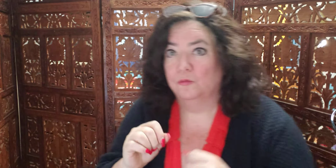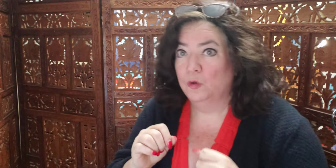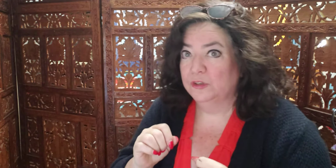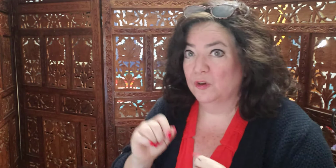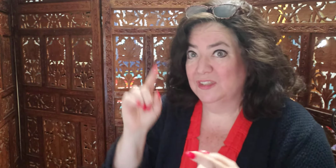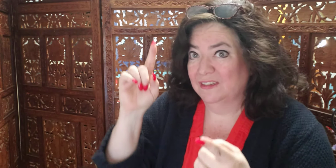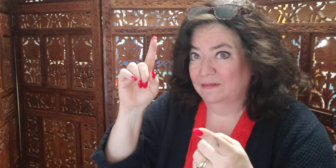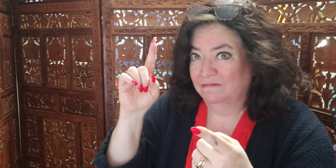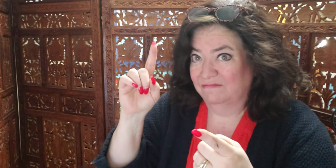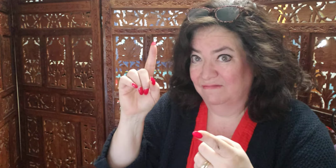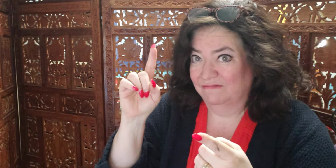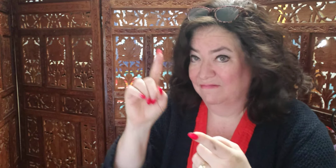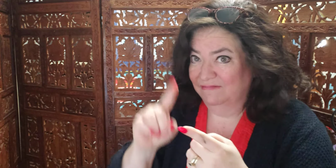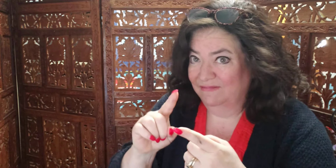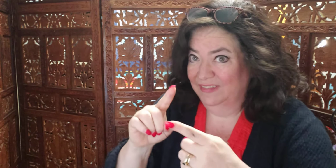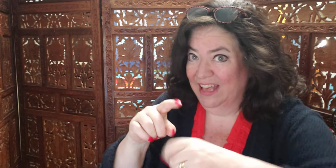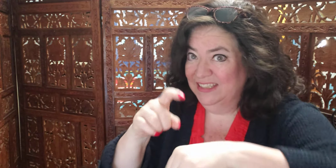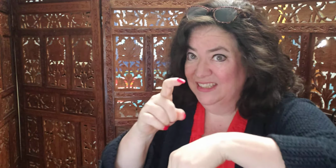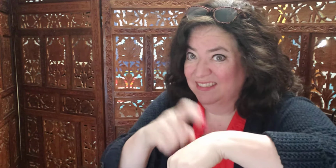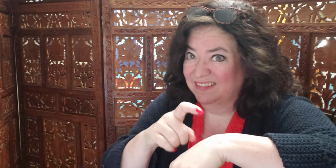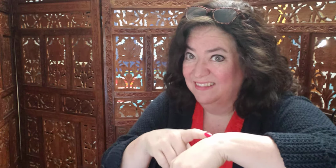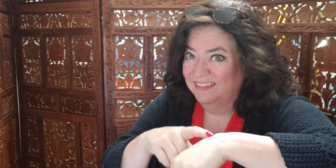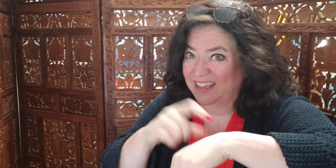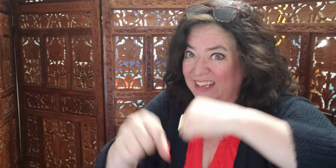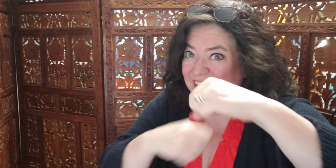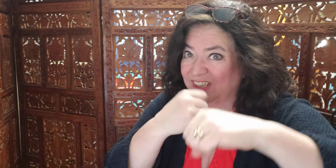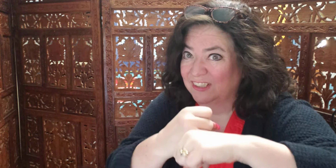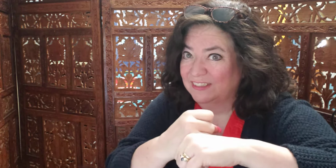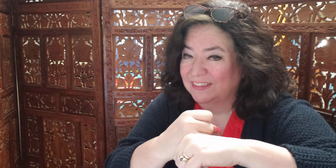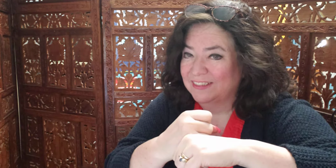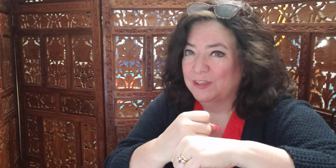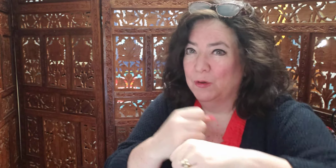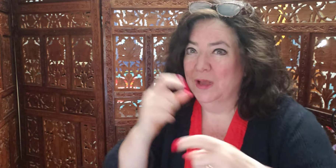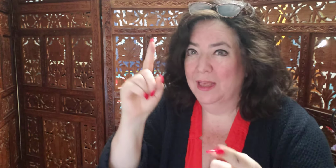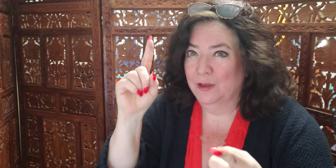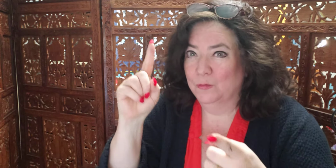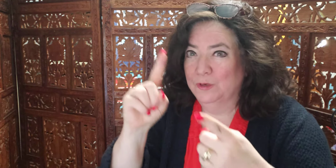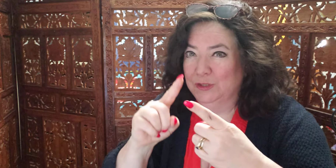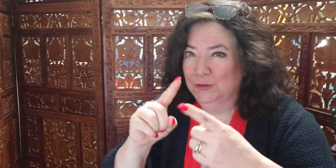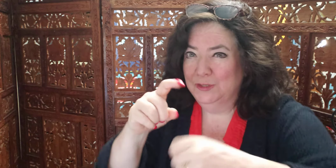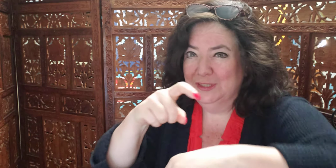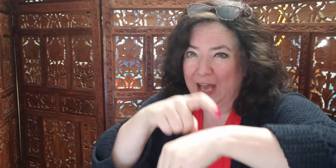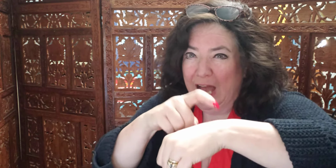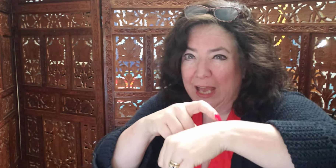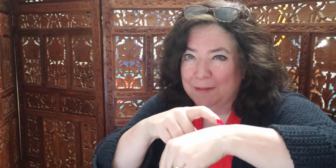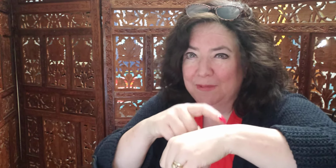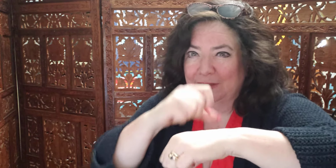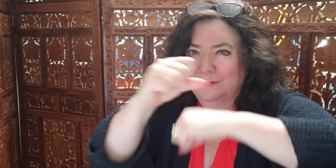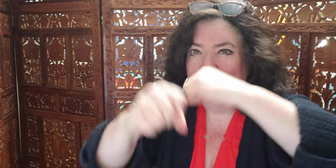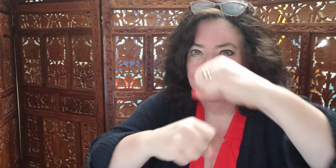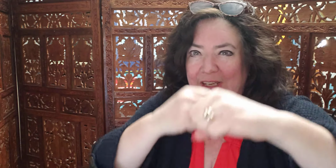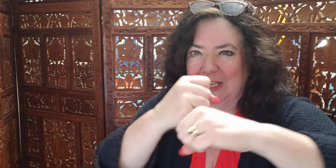Roland goes, less than a year? So reduced time in a